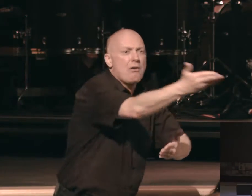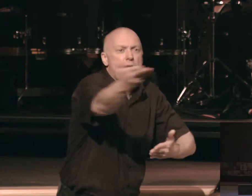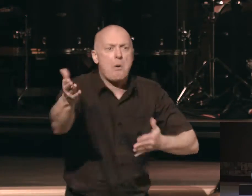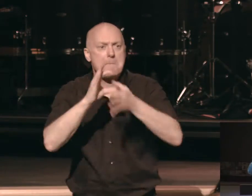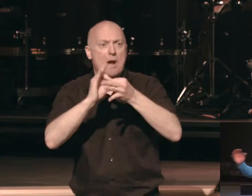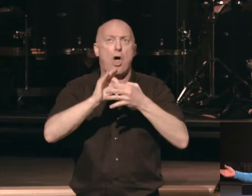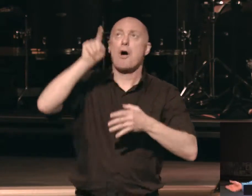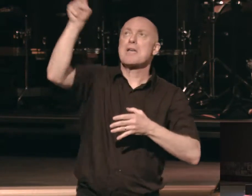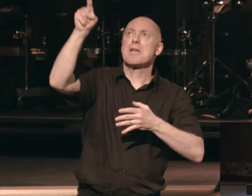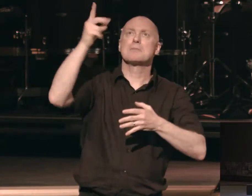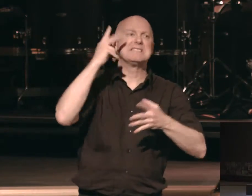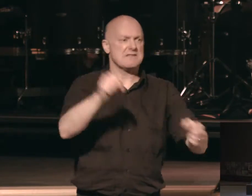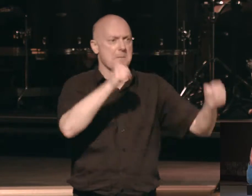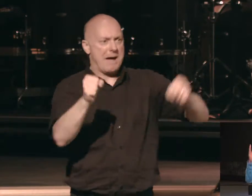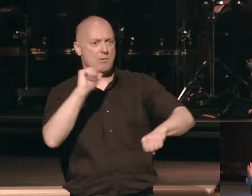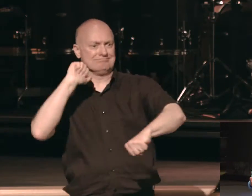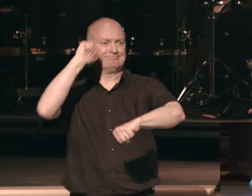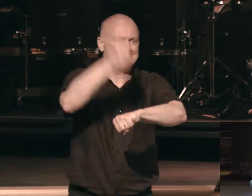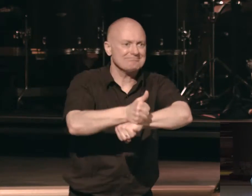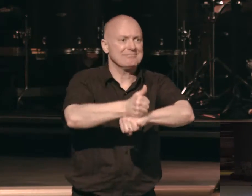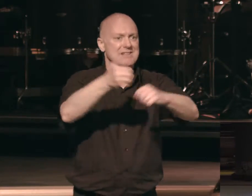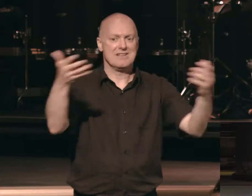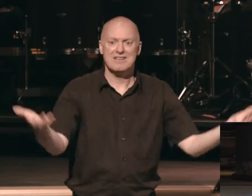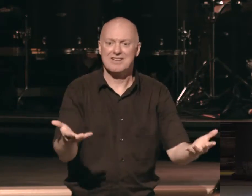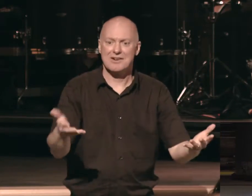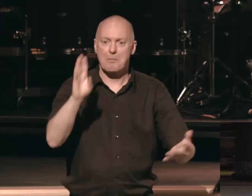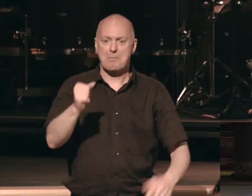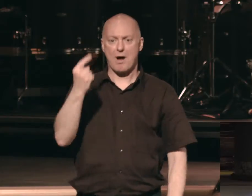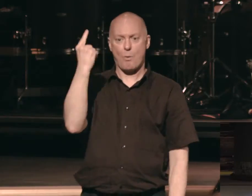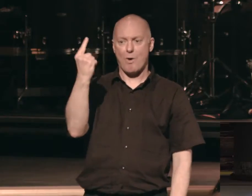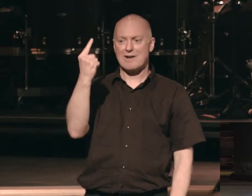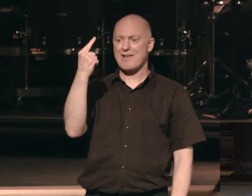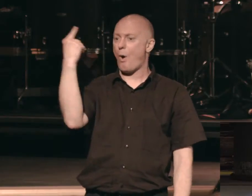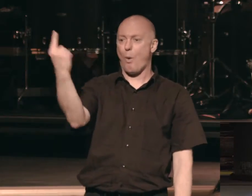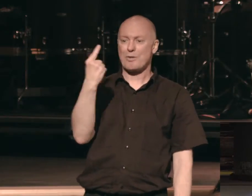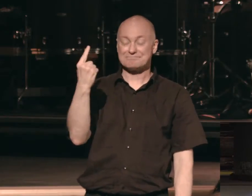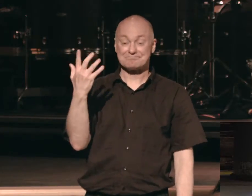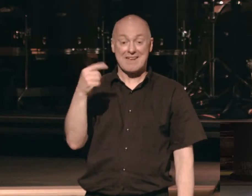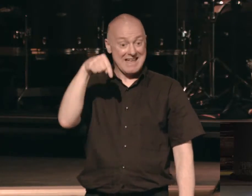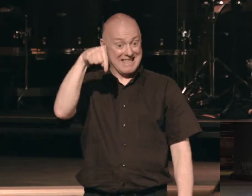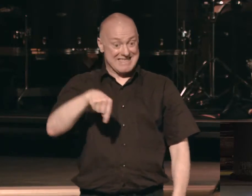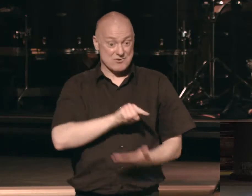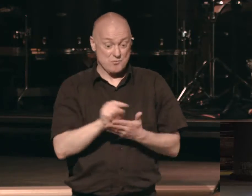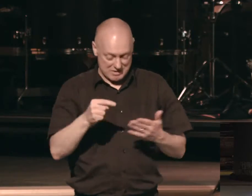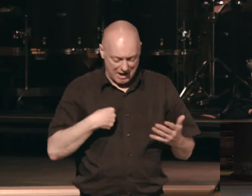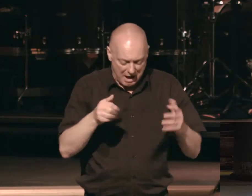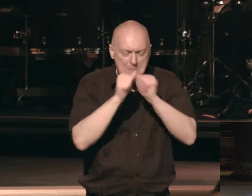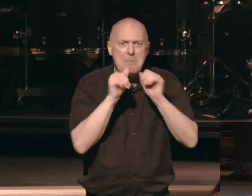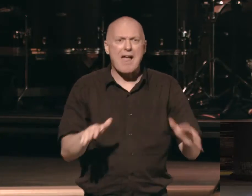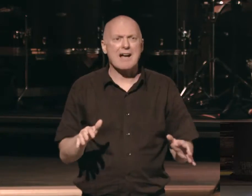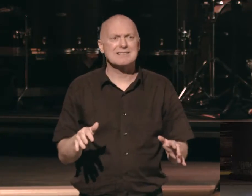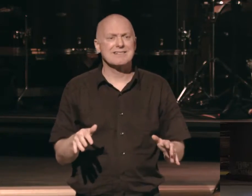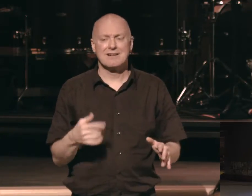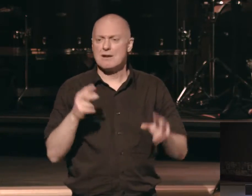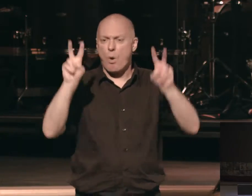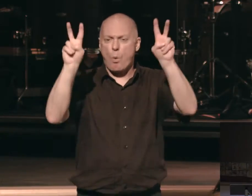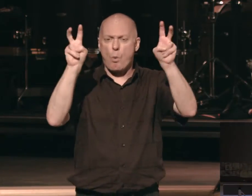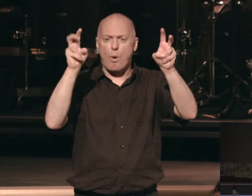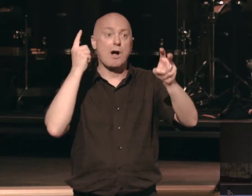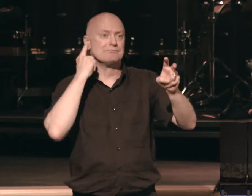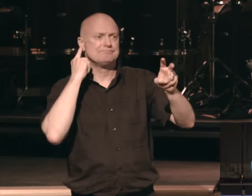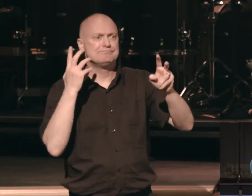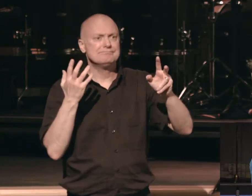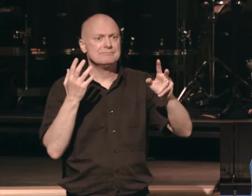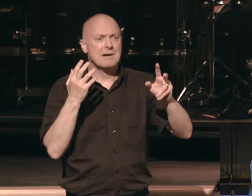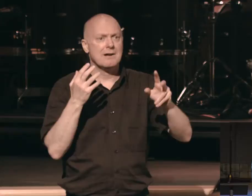his and the beauty and the glory to see the power that is established by this one and only. So this week I was really blessed by a